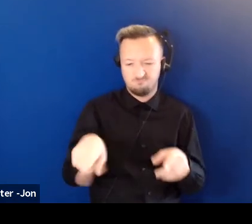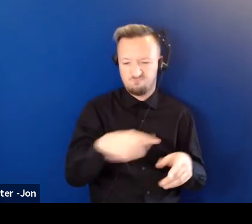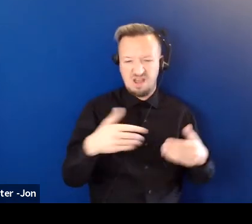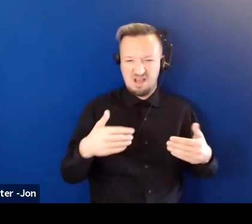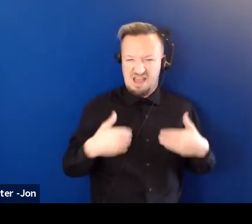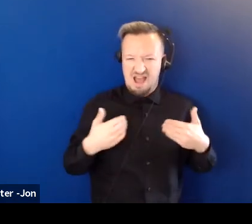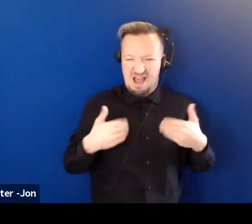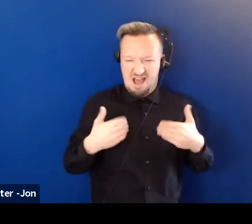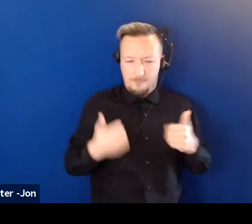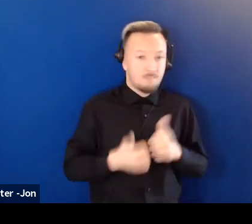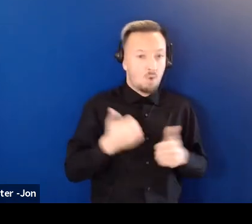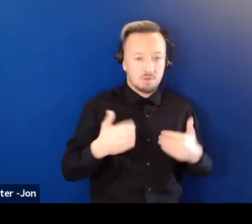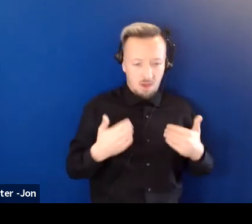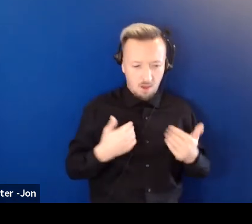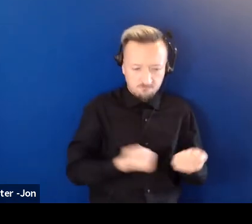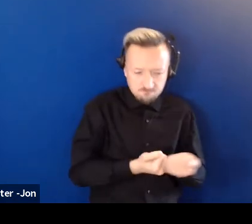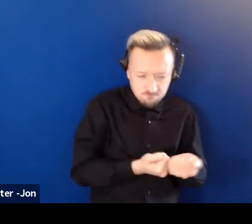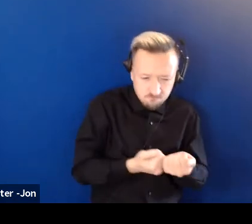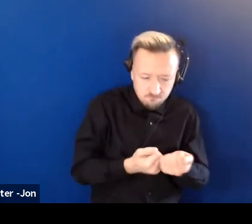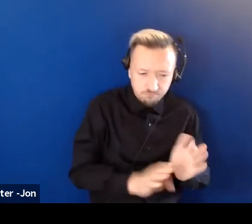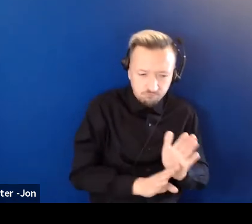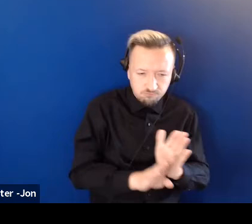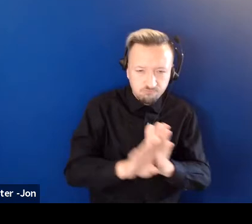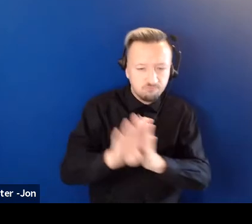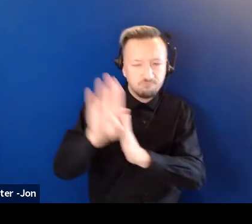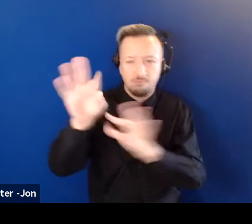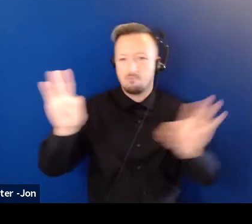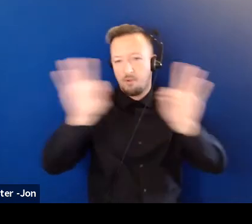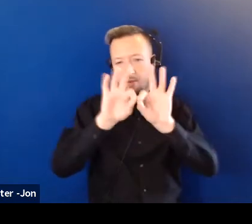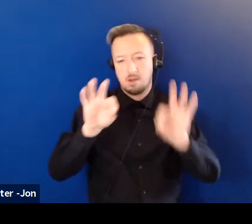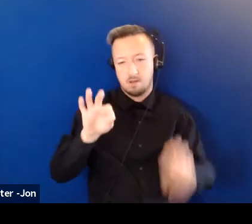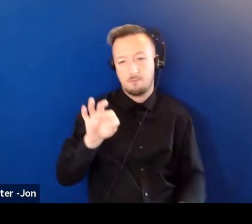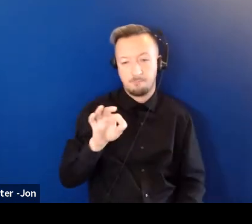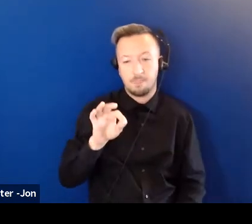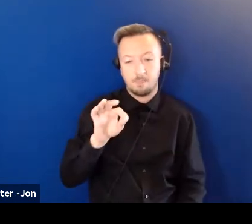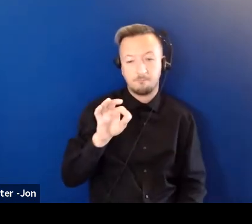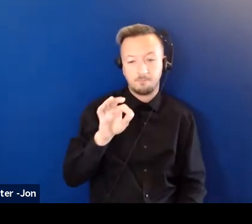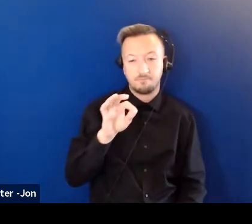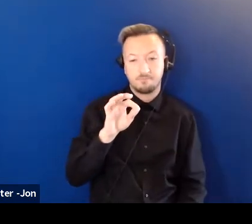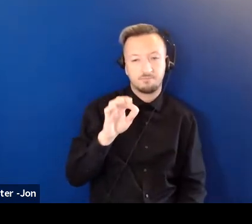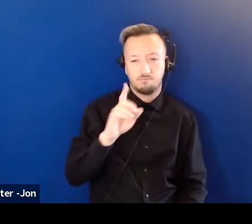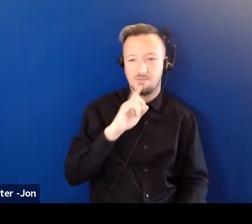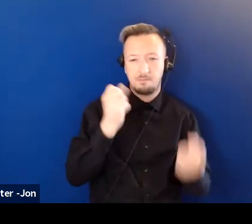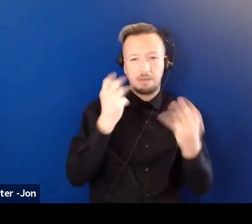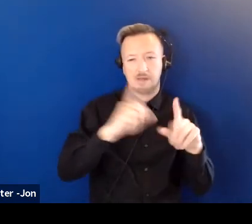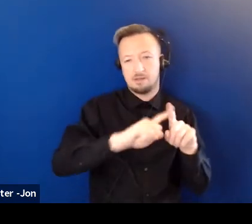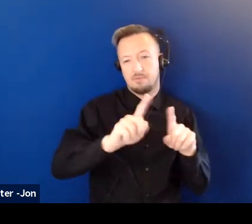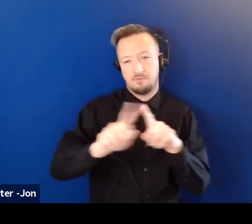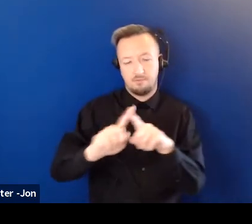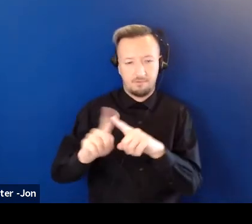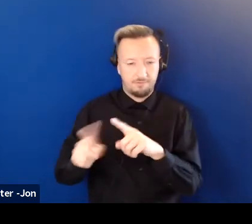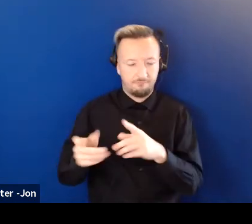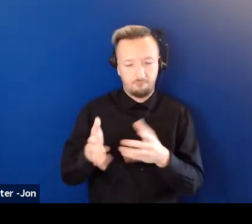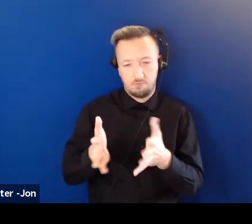young and really building them up is really important. And we've served them through a number of ways.